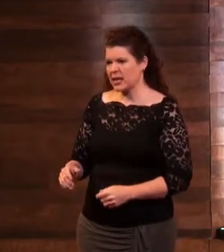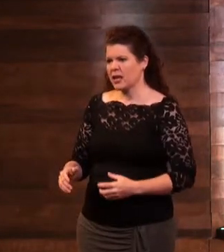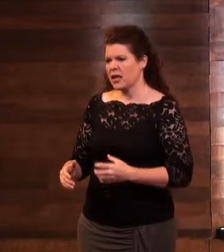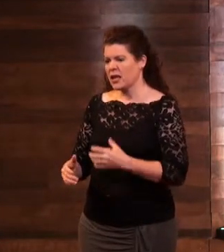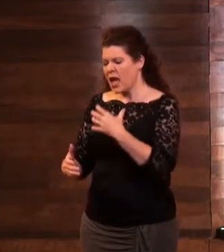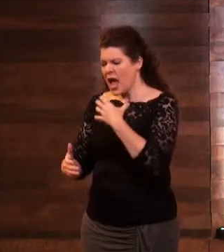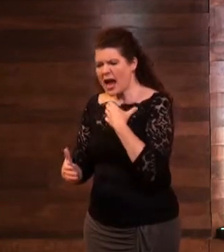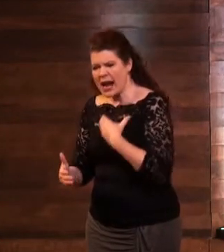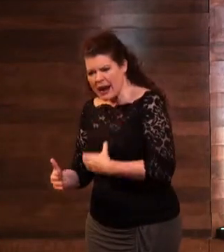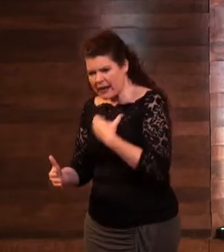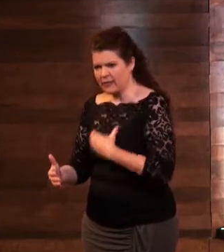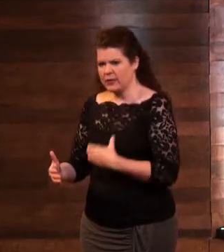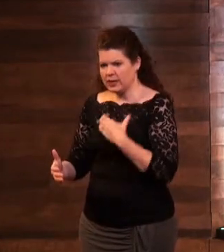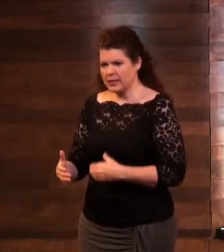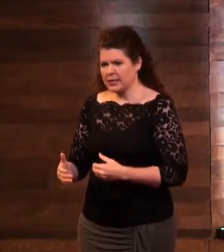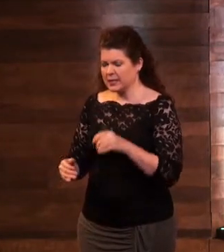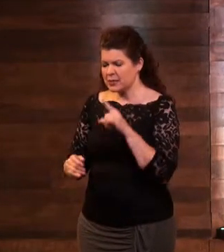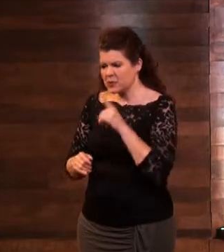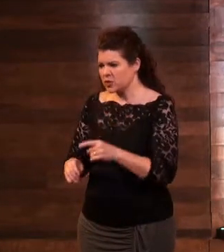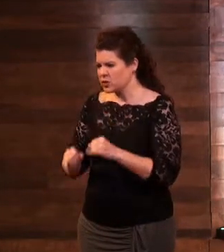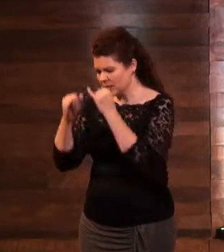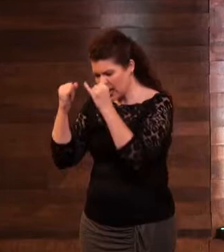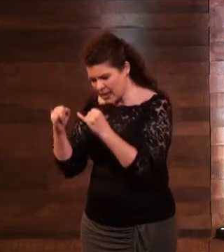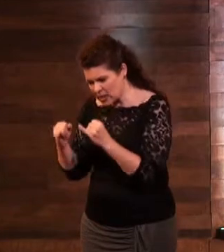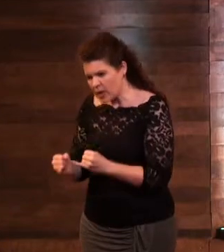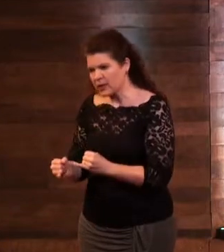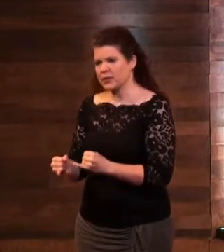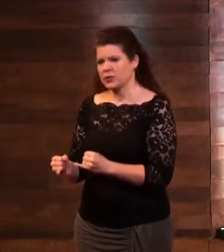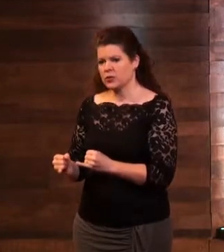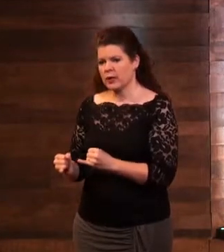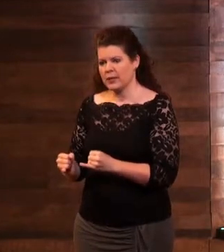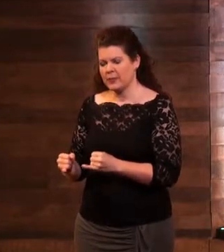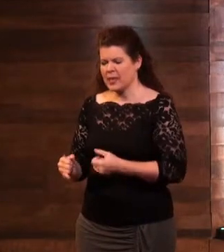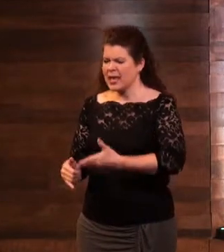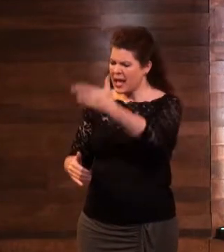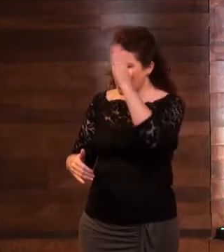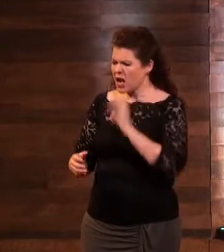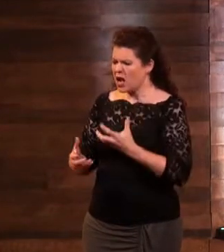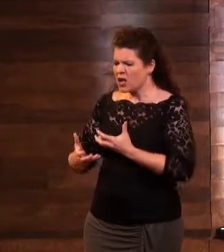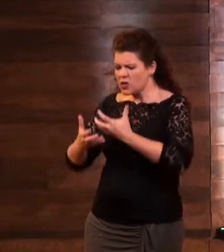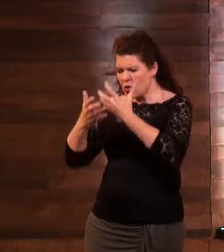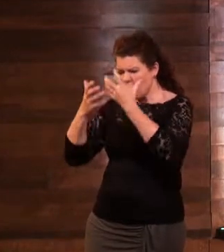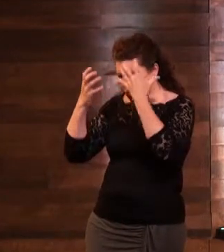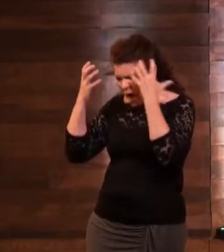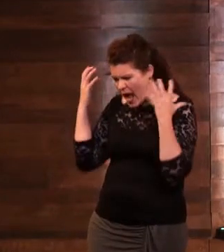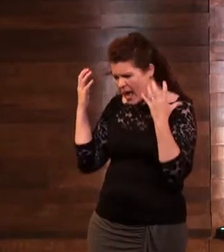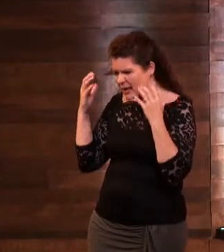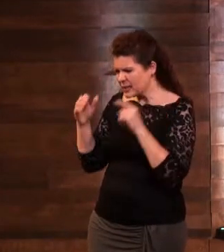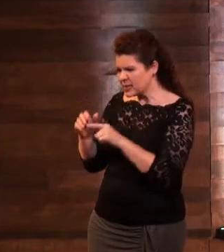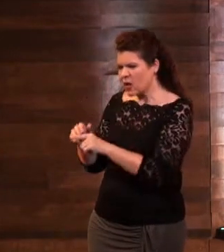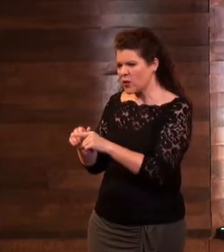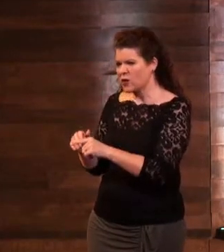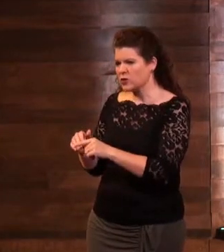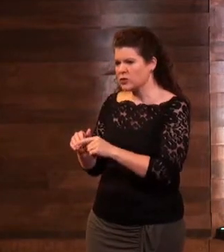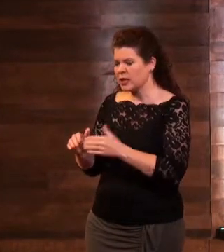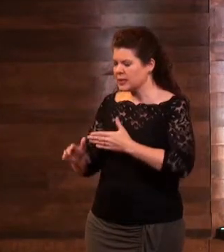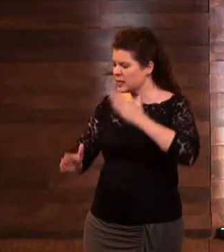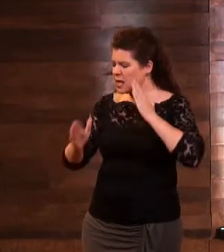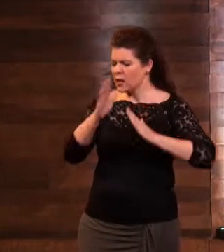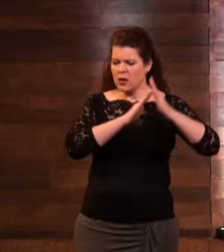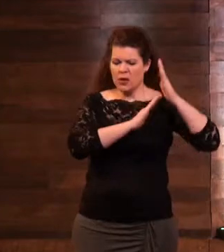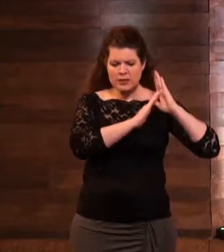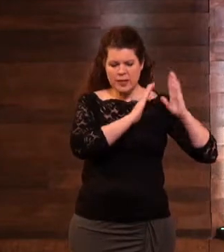On account of these, the wrath of God is coming. In these two you once walked when you were living in them, but now you must put them all